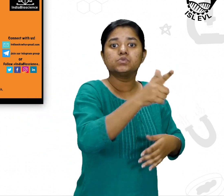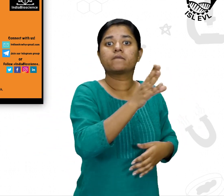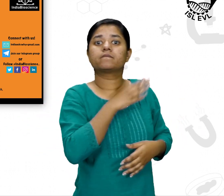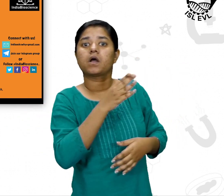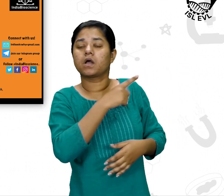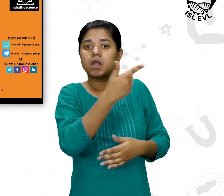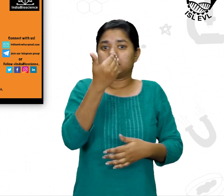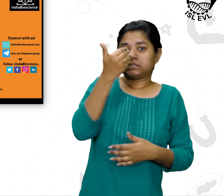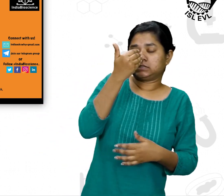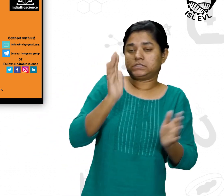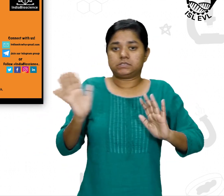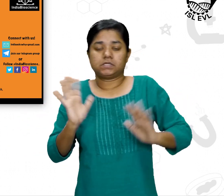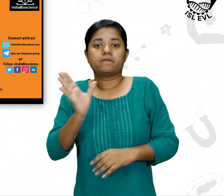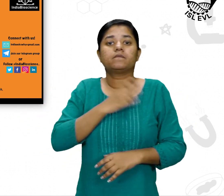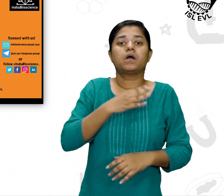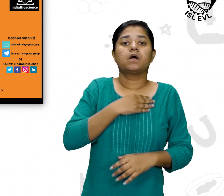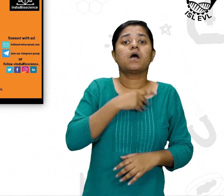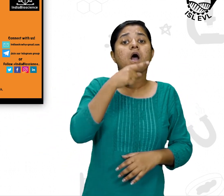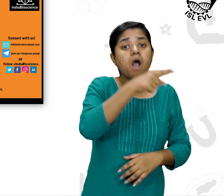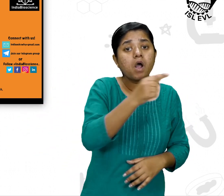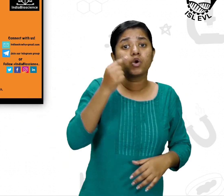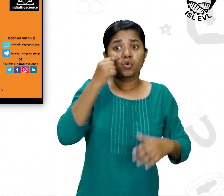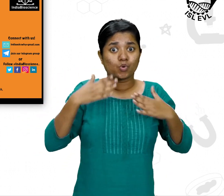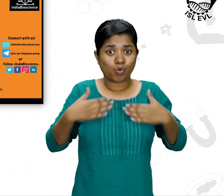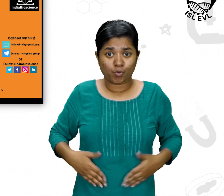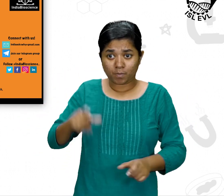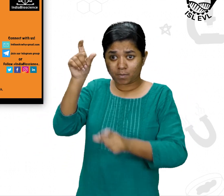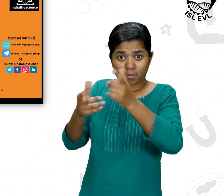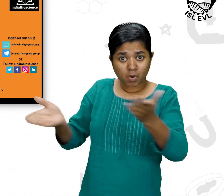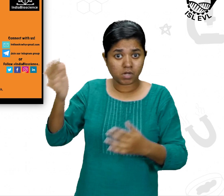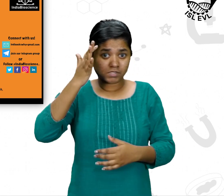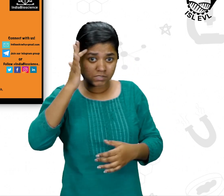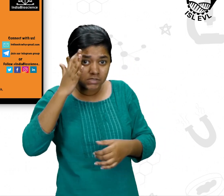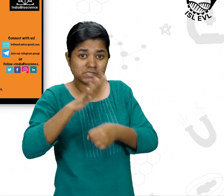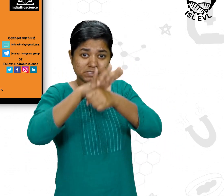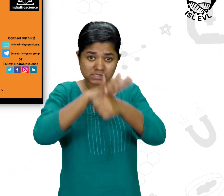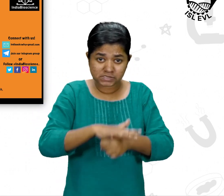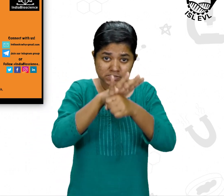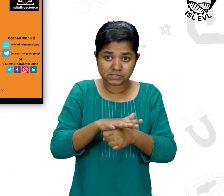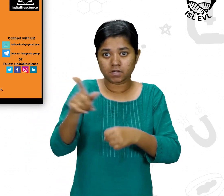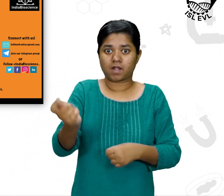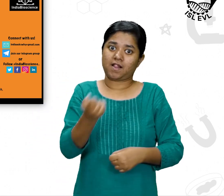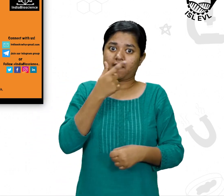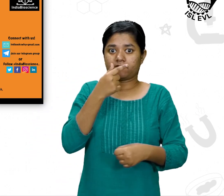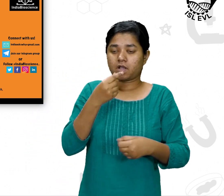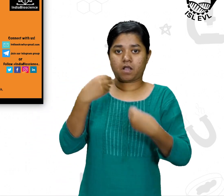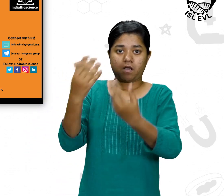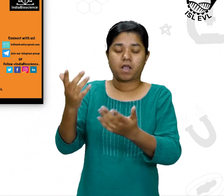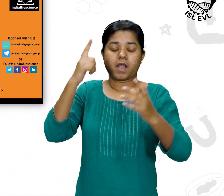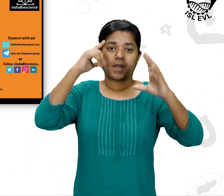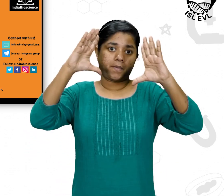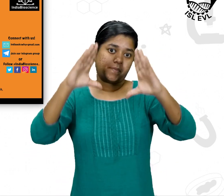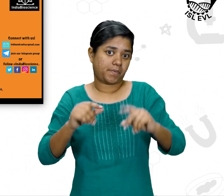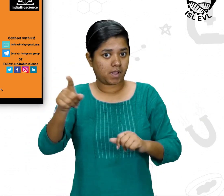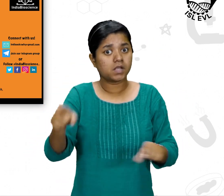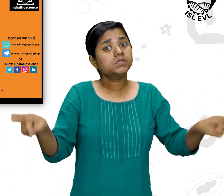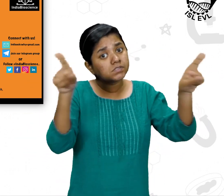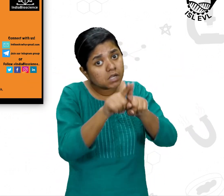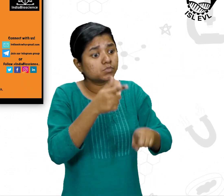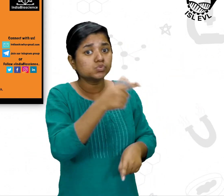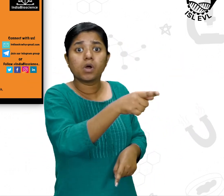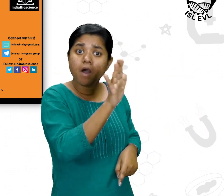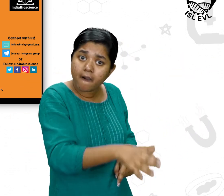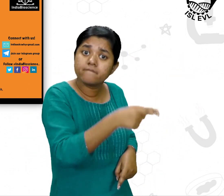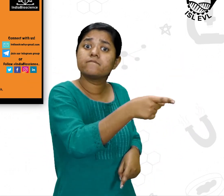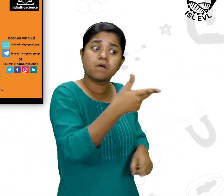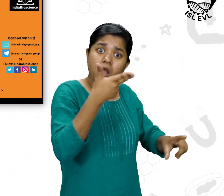that patients will take when they have severe clinical anxiety will work in these animals, and animals will then show